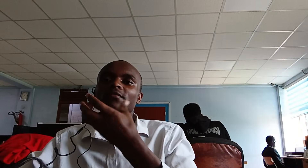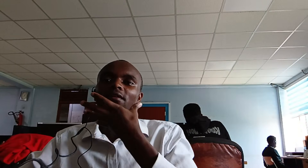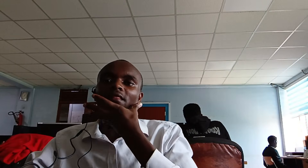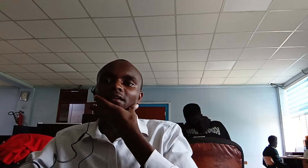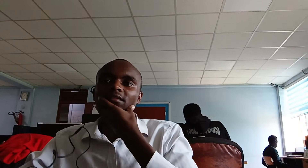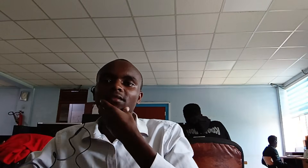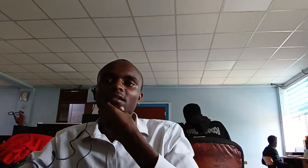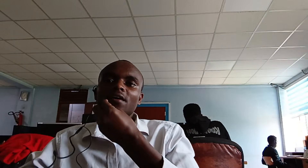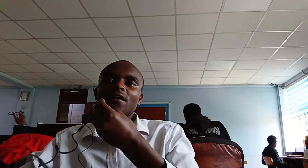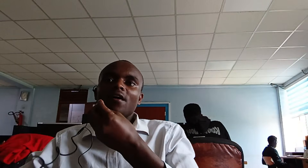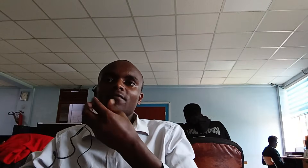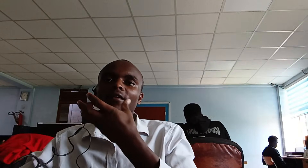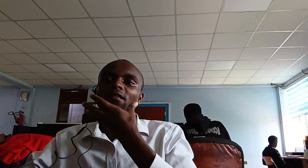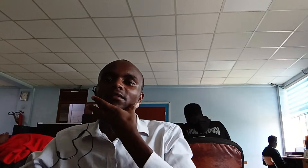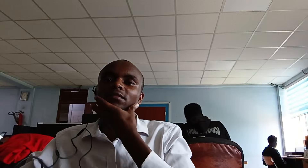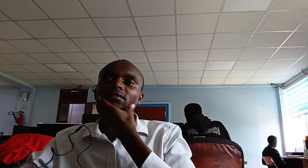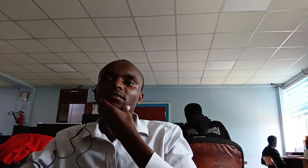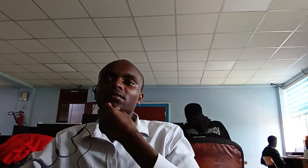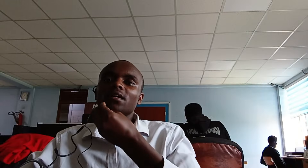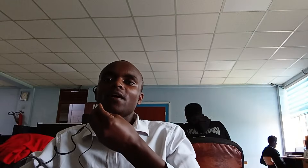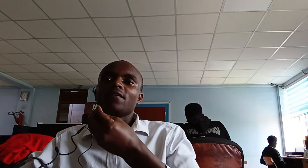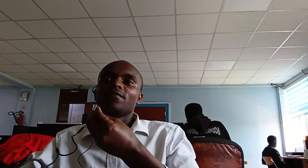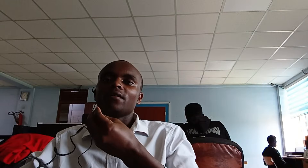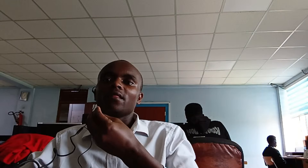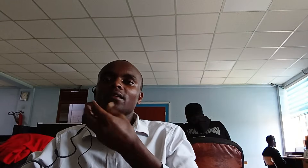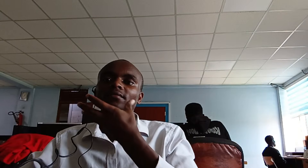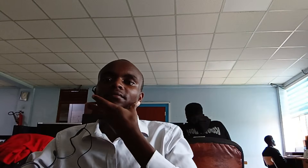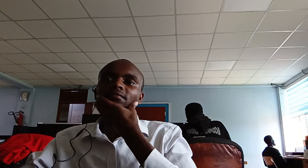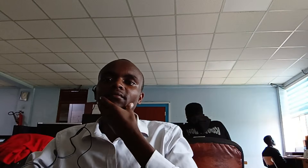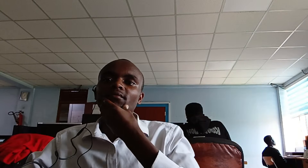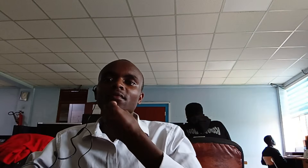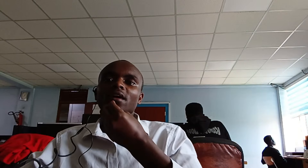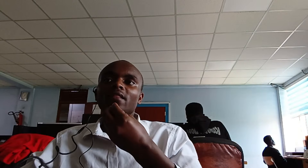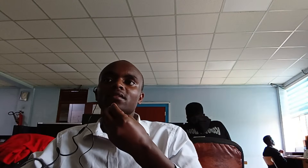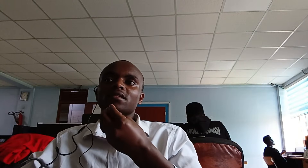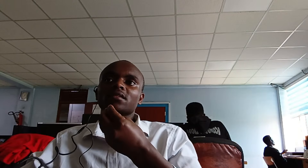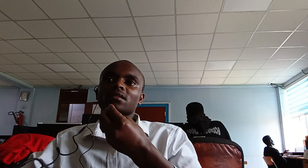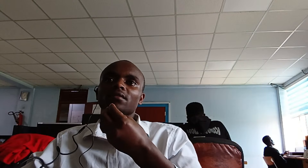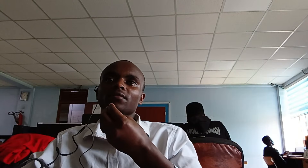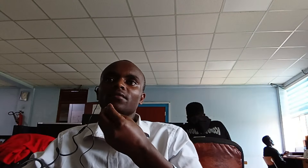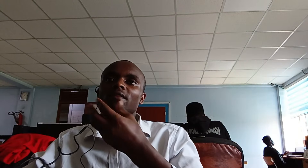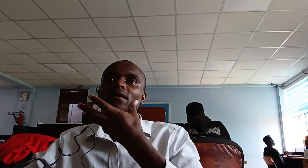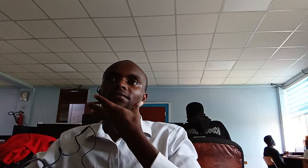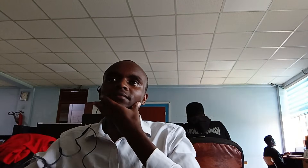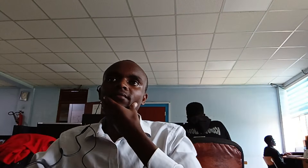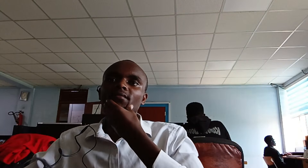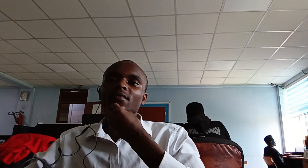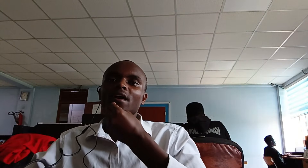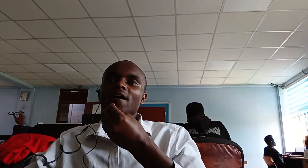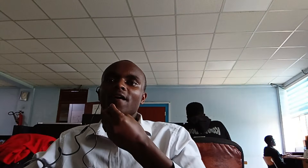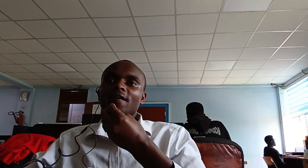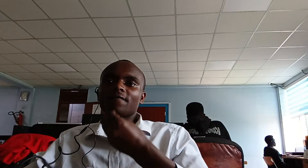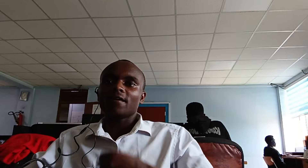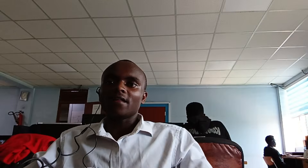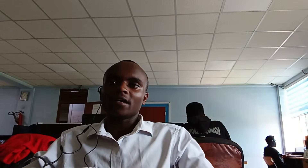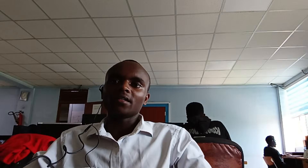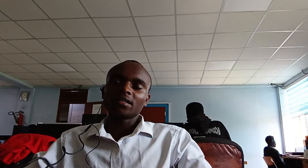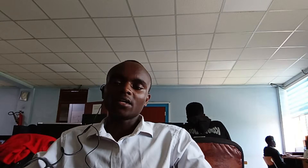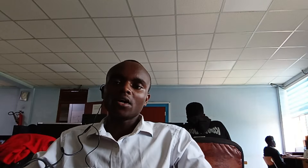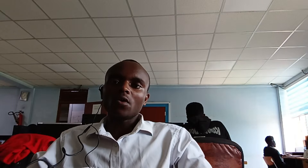father. Father. Father. That's the sign for father. Father. We have